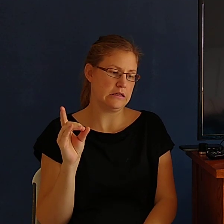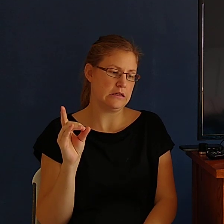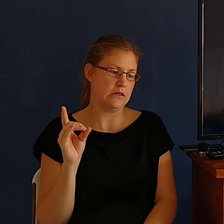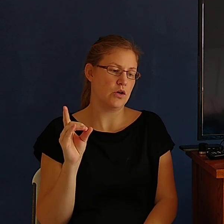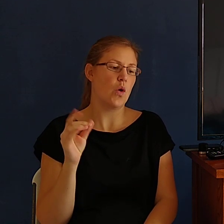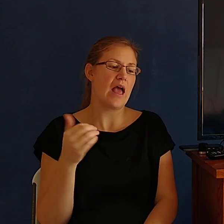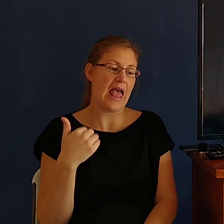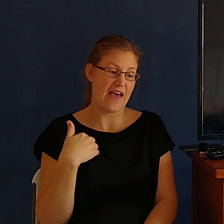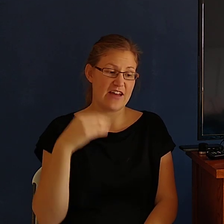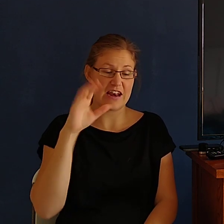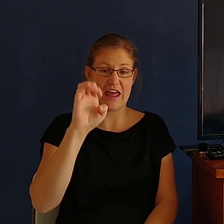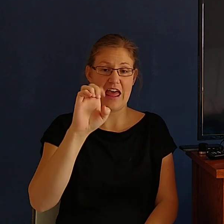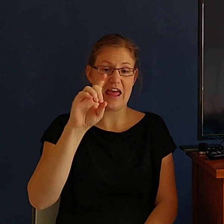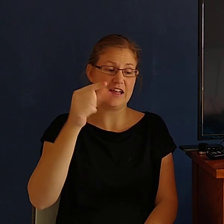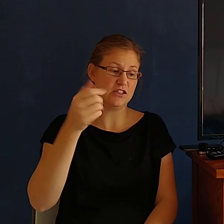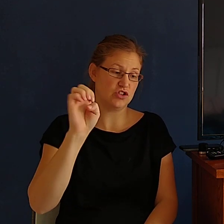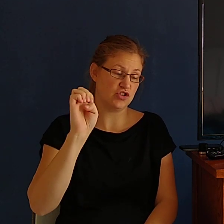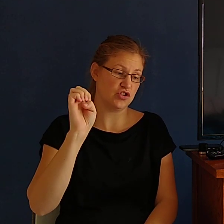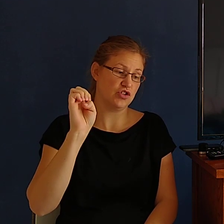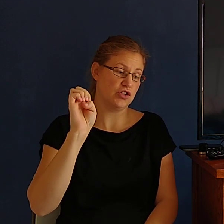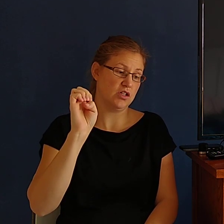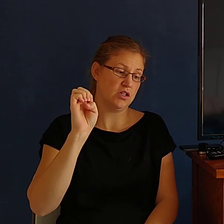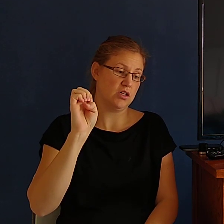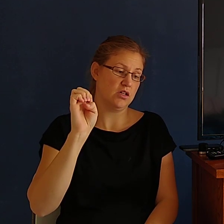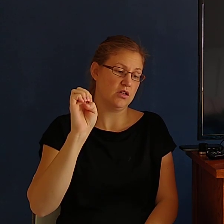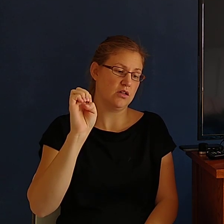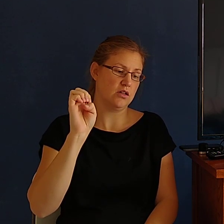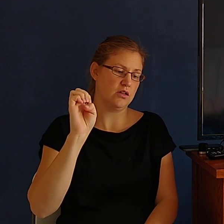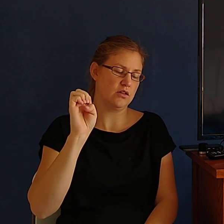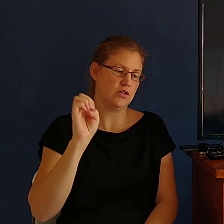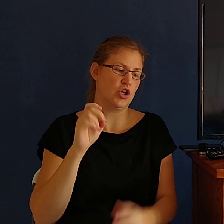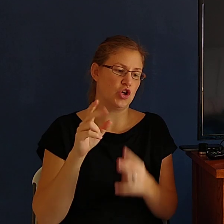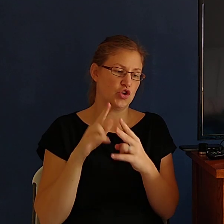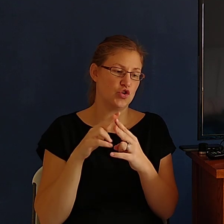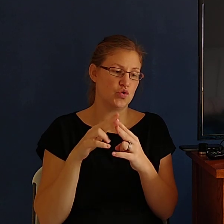edge. A, there is 2 edges incident to D